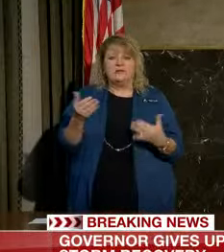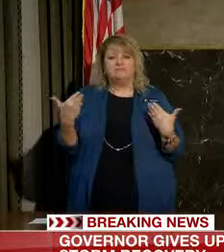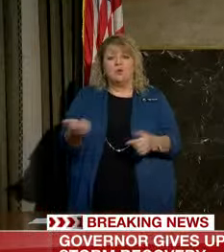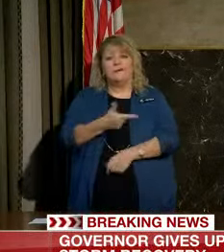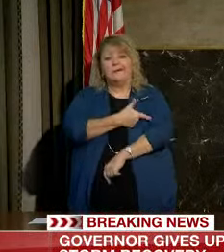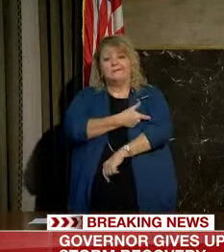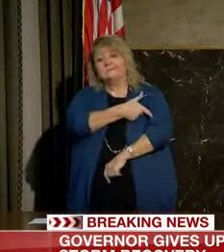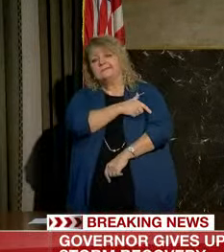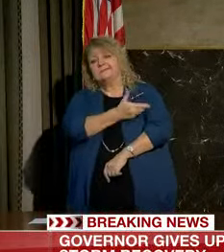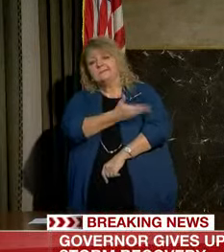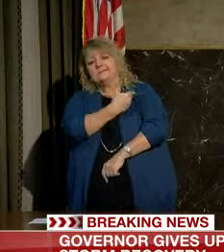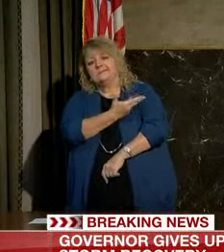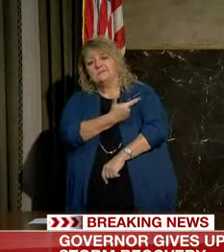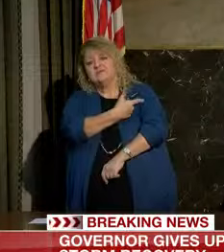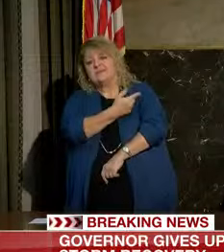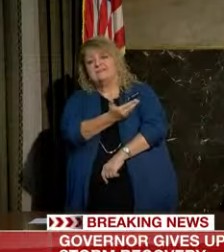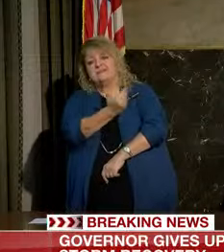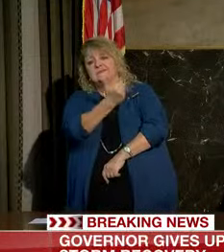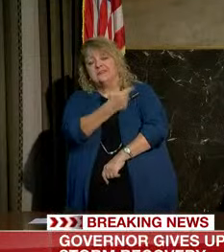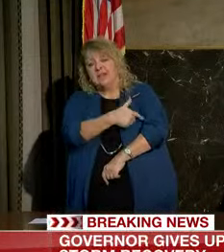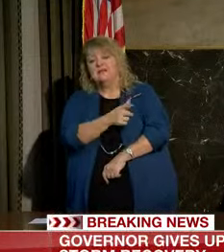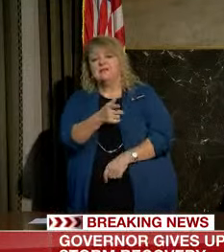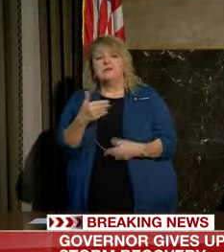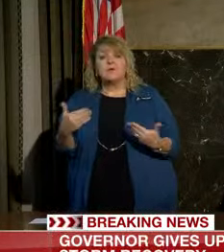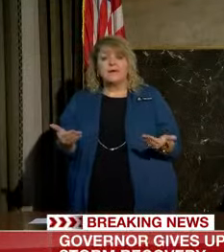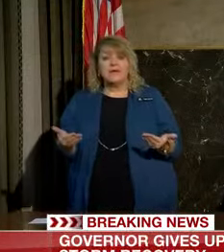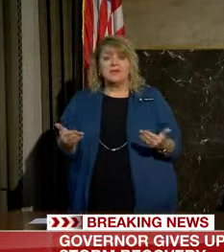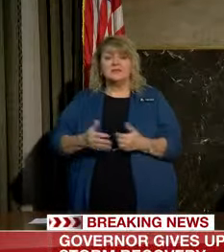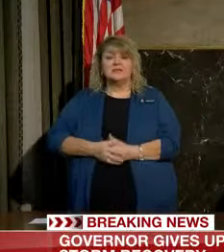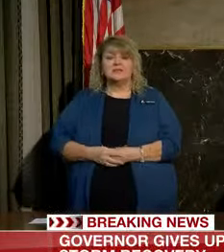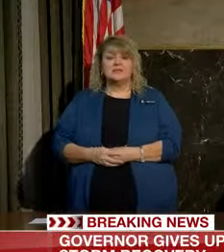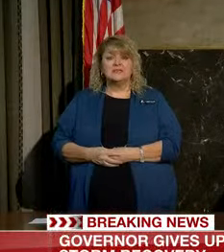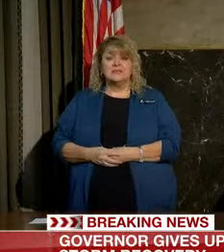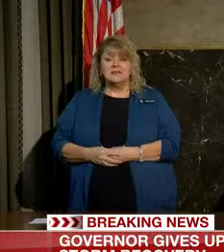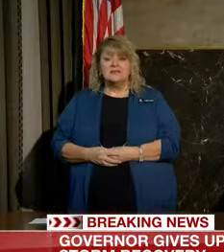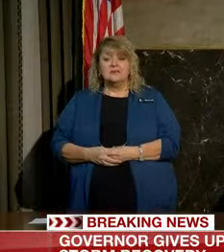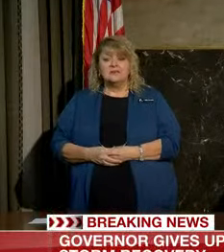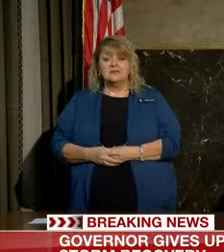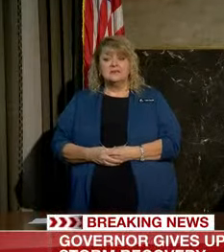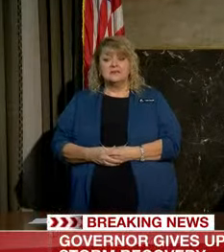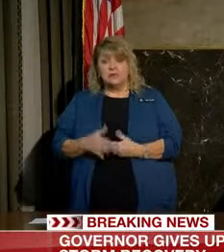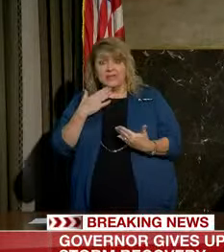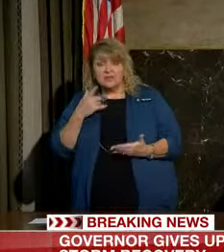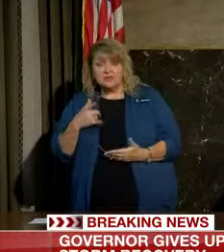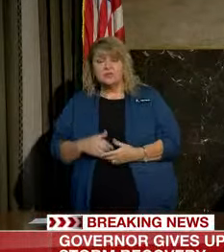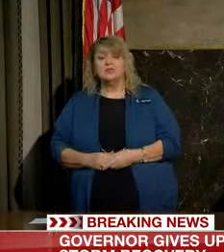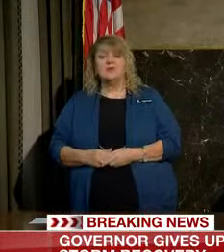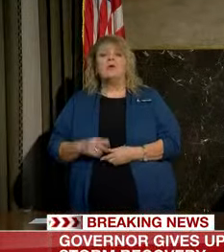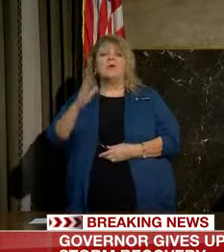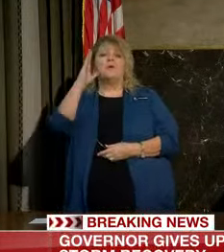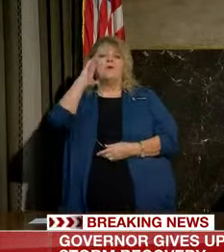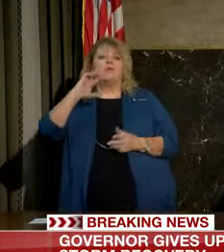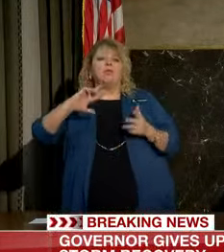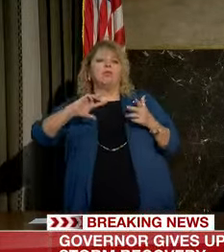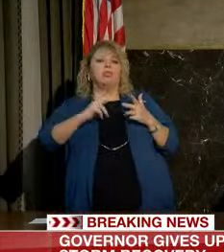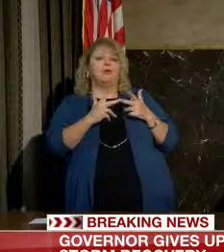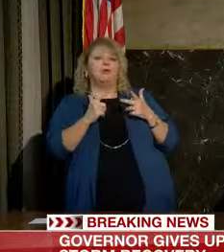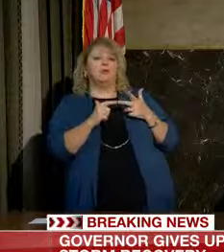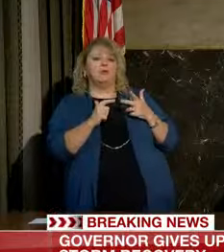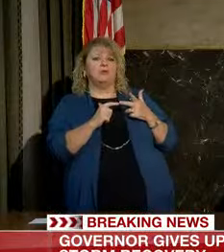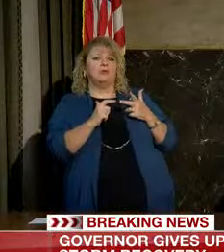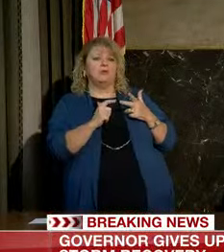be vaccinated, and now we're going to start asking people to make sure that they get their booster shot as well. But quite frankly, it's